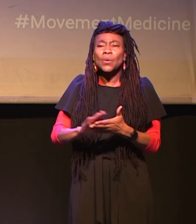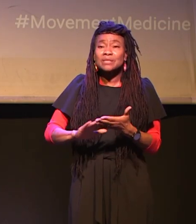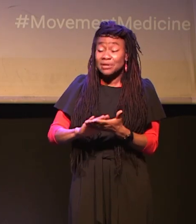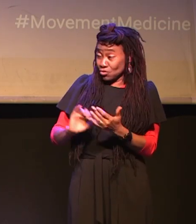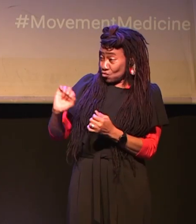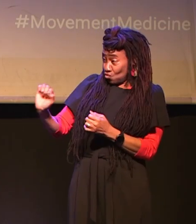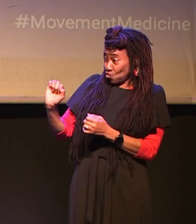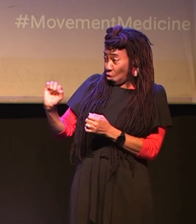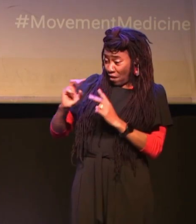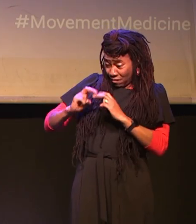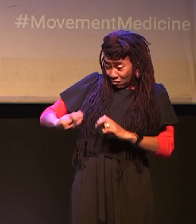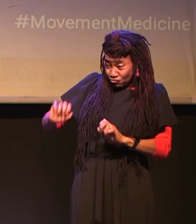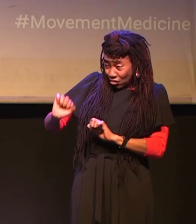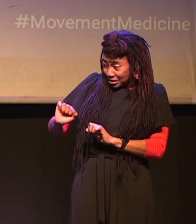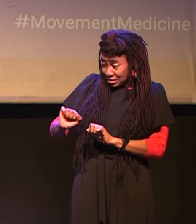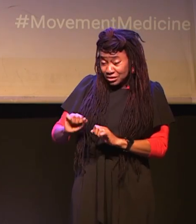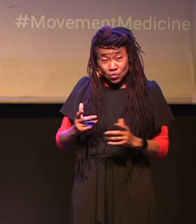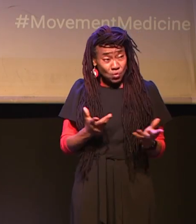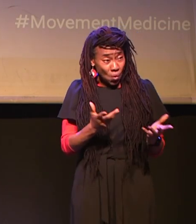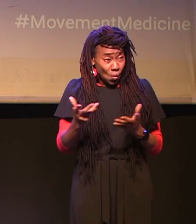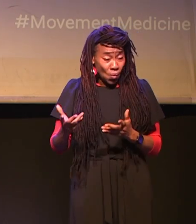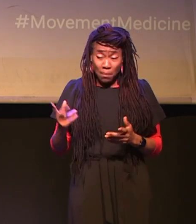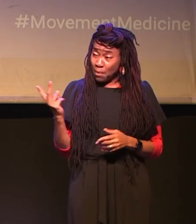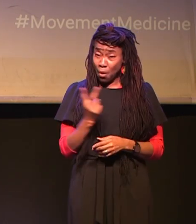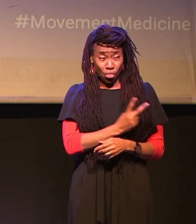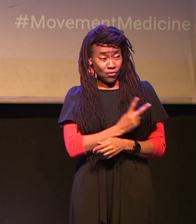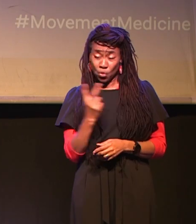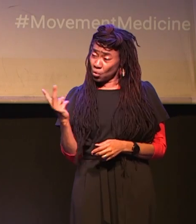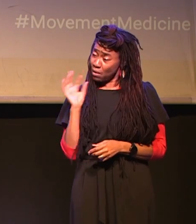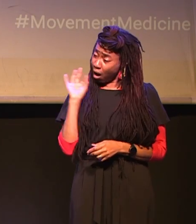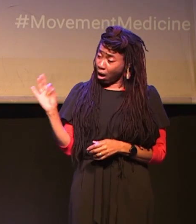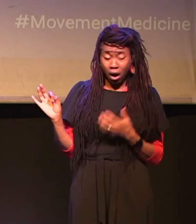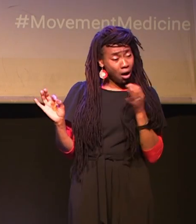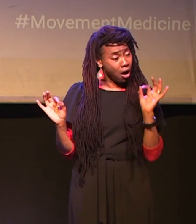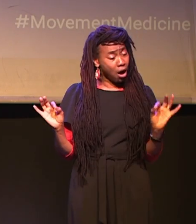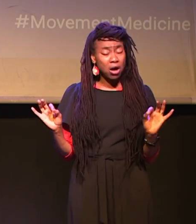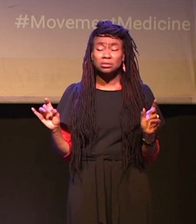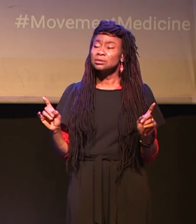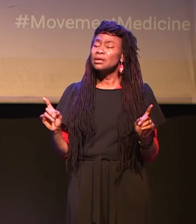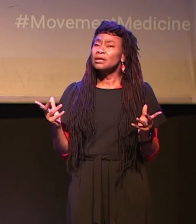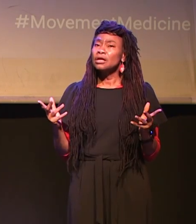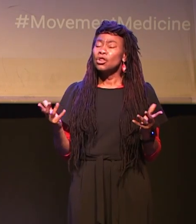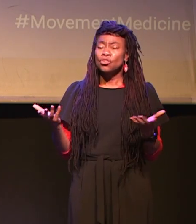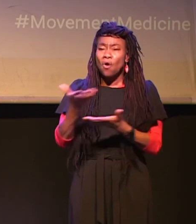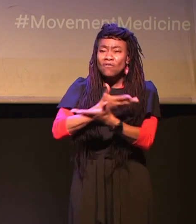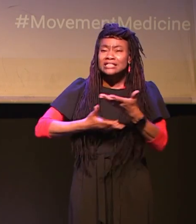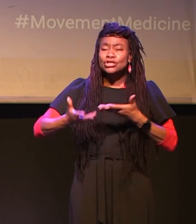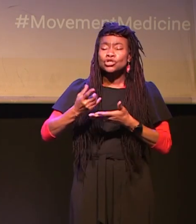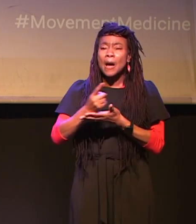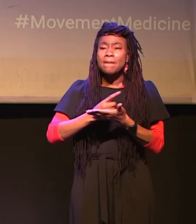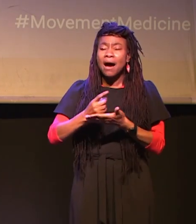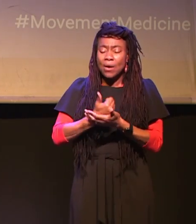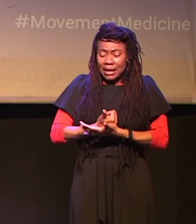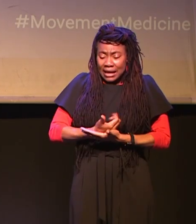right? And so to both of you, what is the conversation about healing that you want to have?